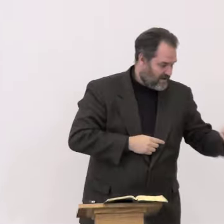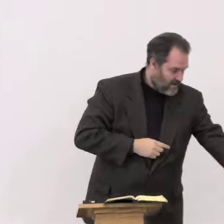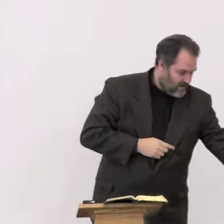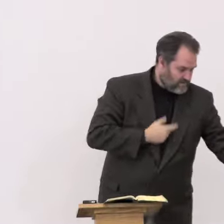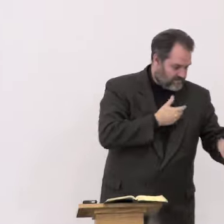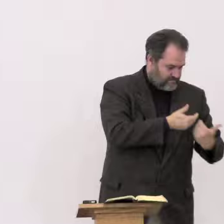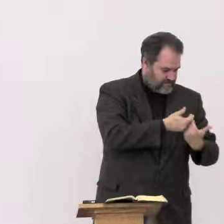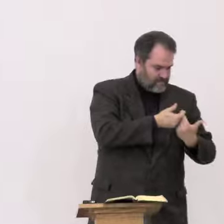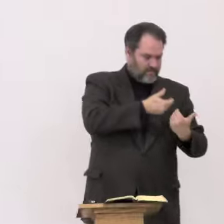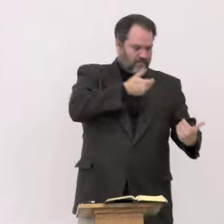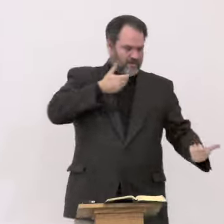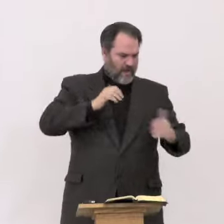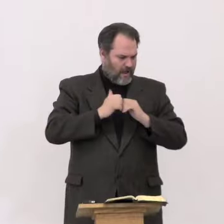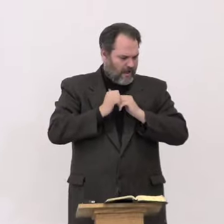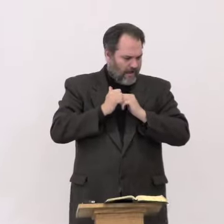Now, some people will.